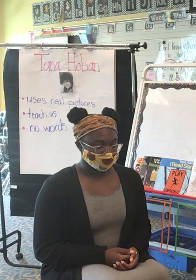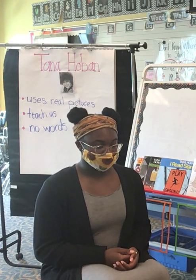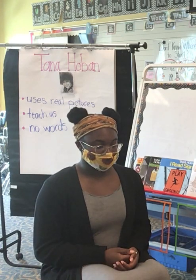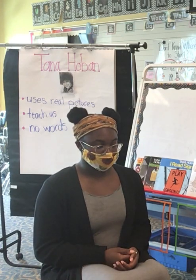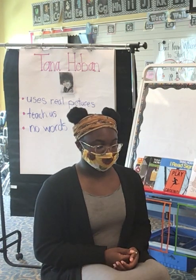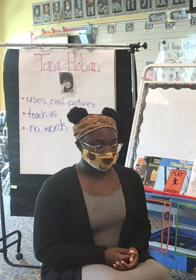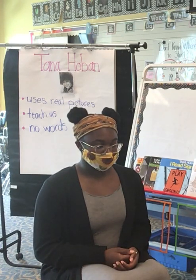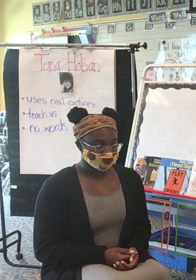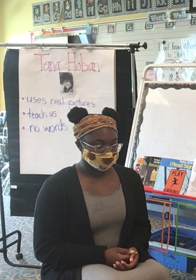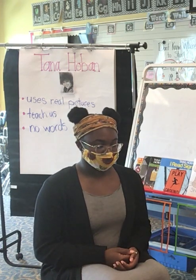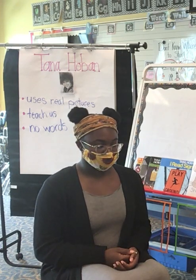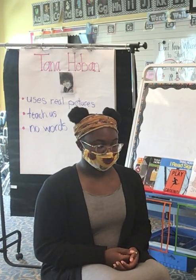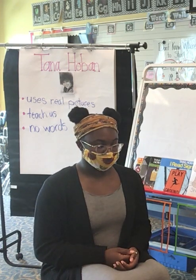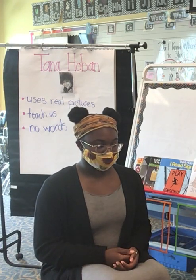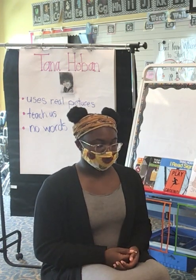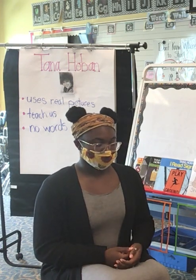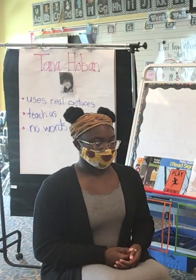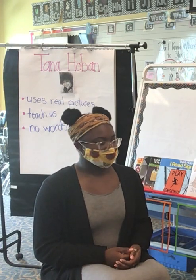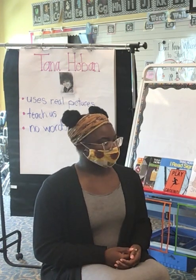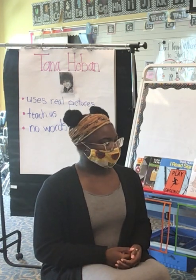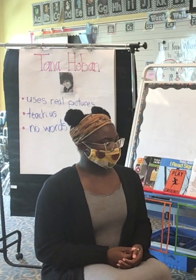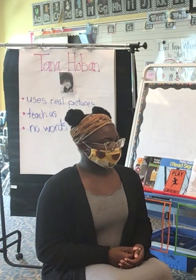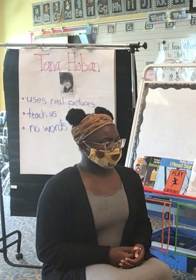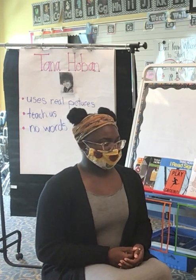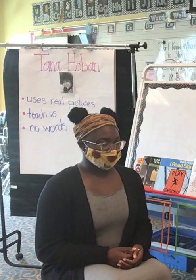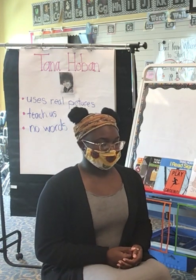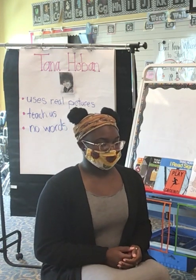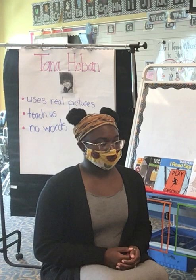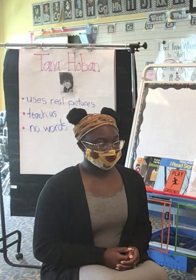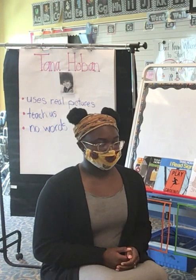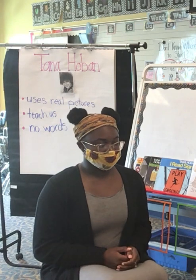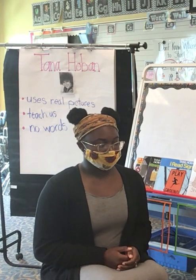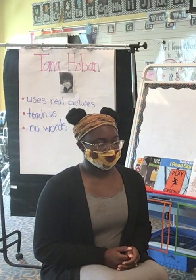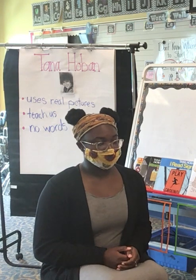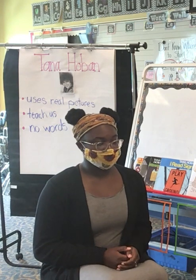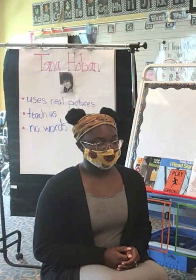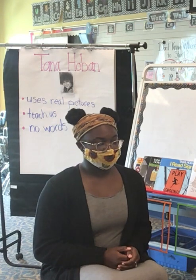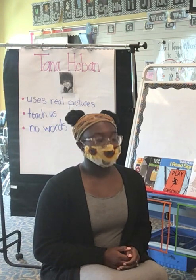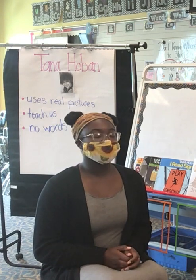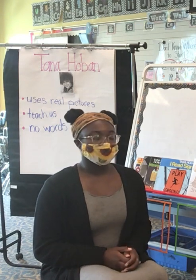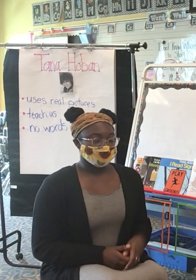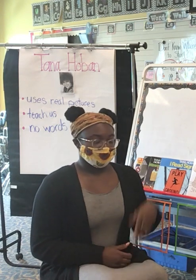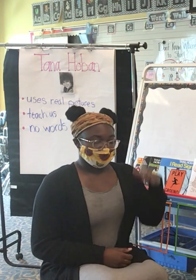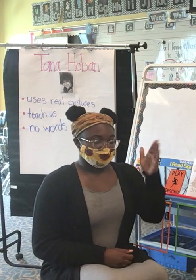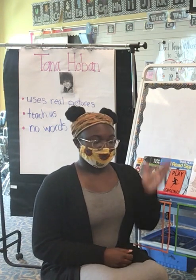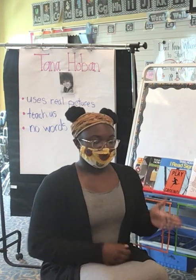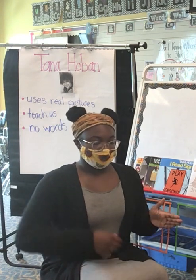How about giggle? Can you say that again? Giggle.